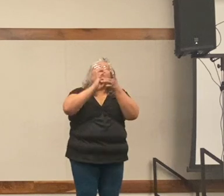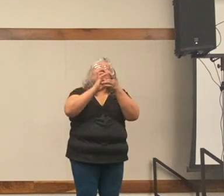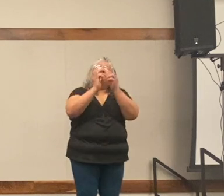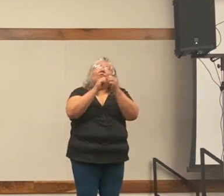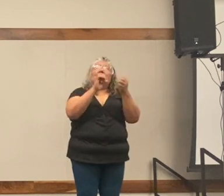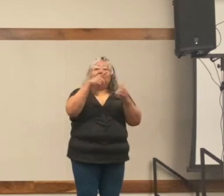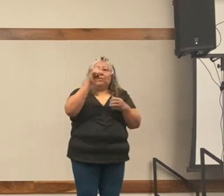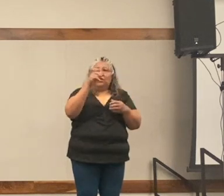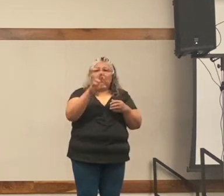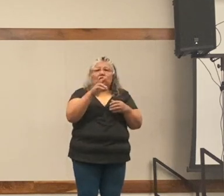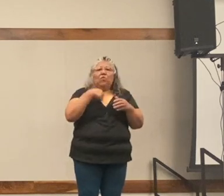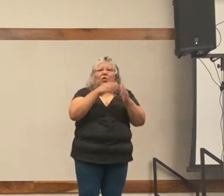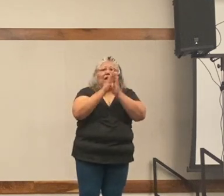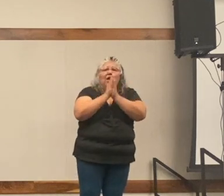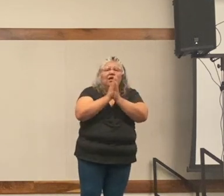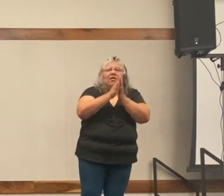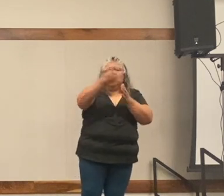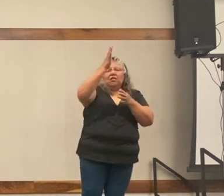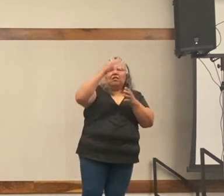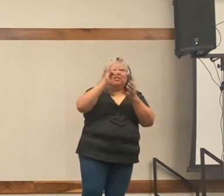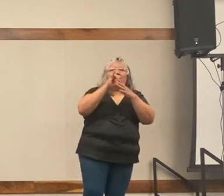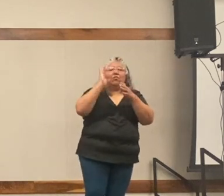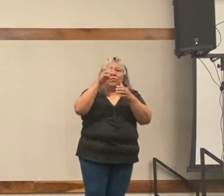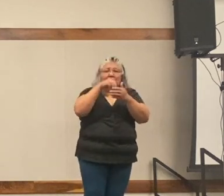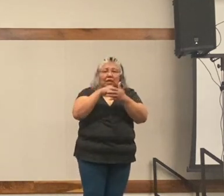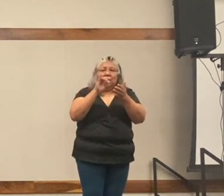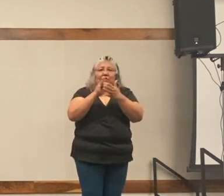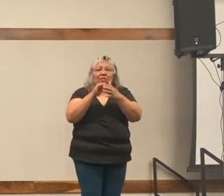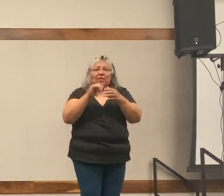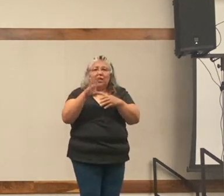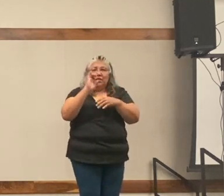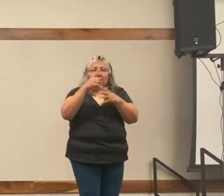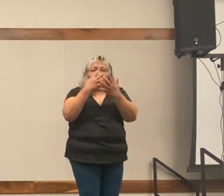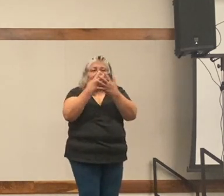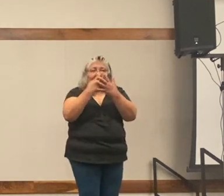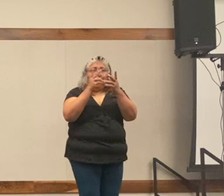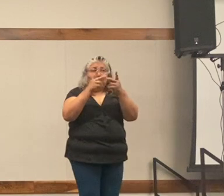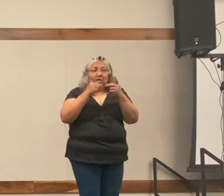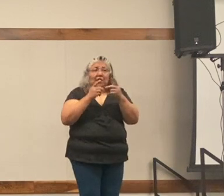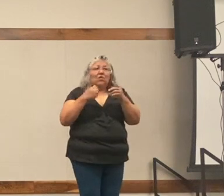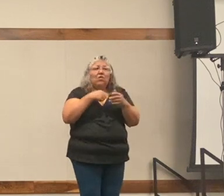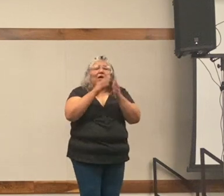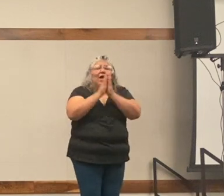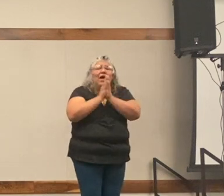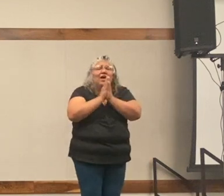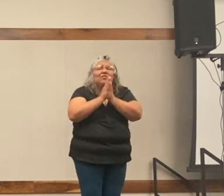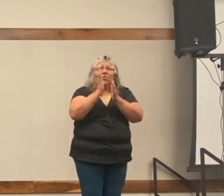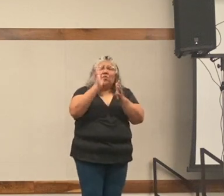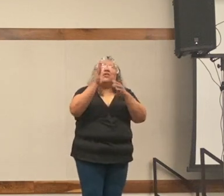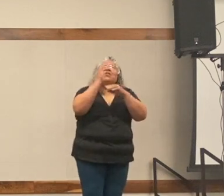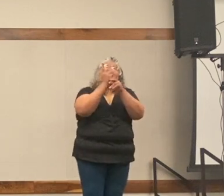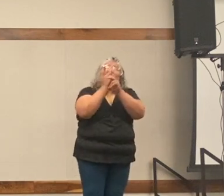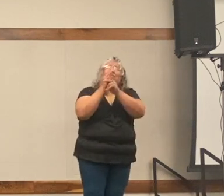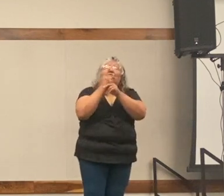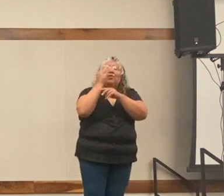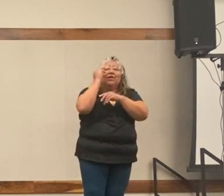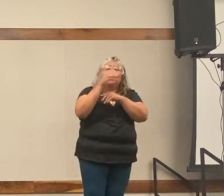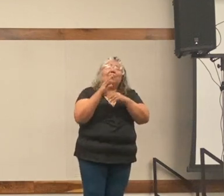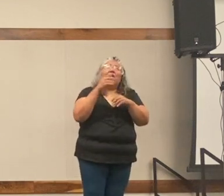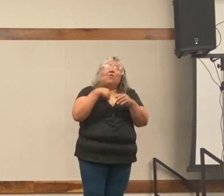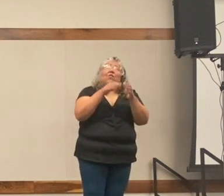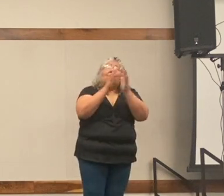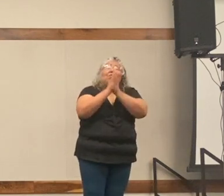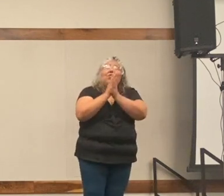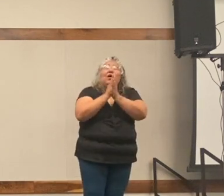Peter. Father, we ask, God, that you would be in that cell place with him, Lord. We ask that you would comfort him. We pray, God,